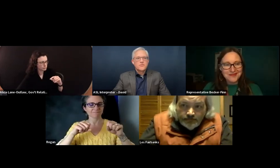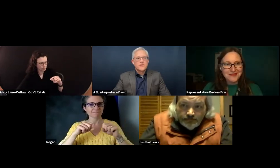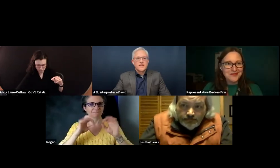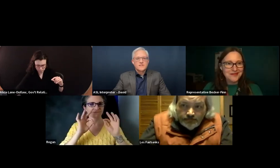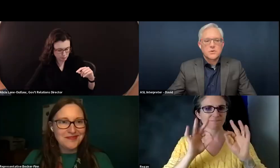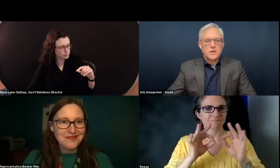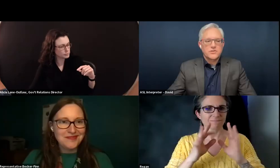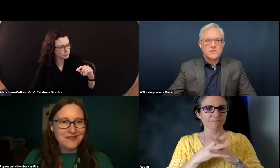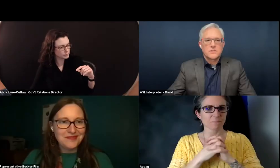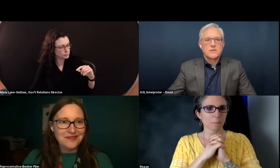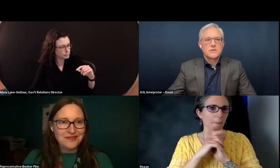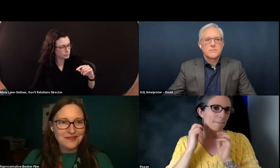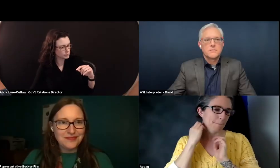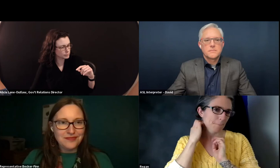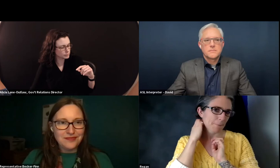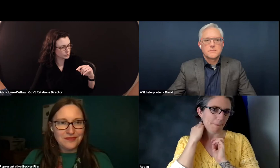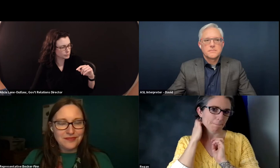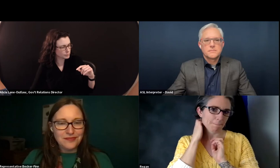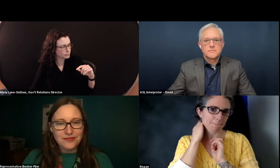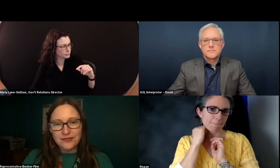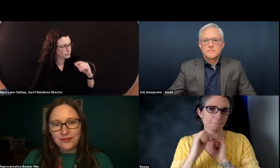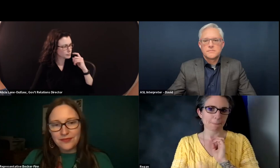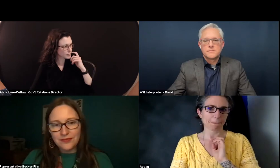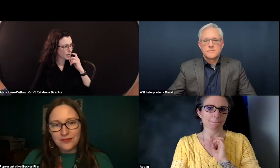we'll move to the next question.